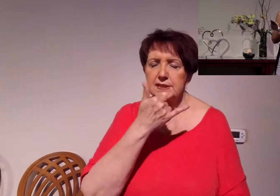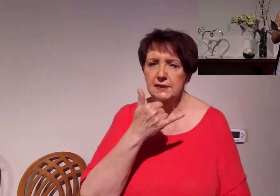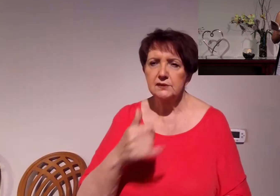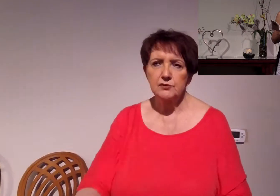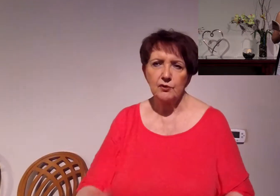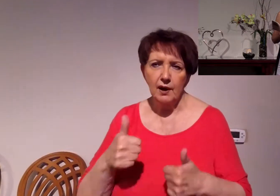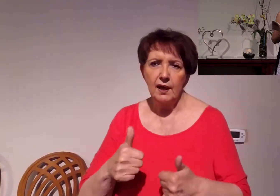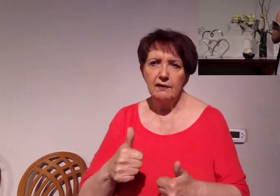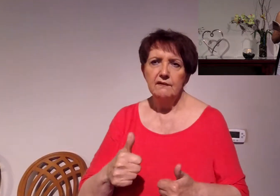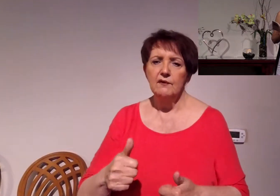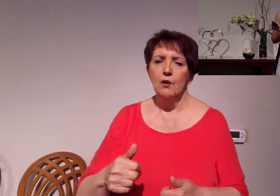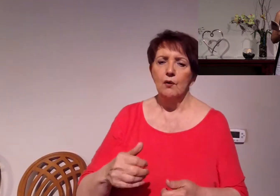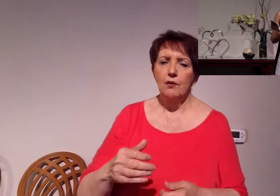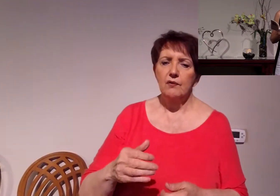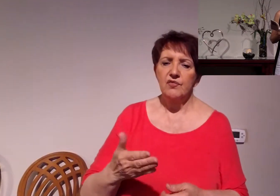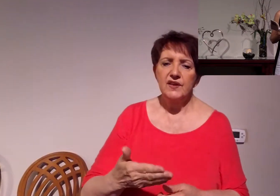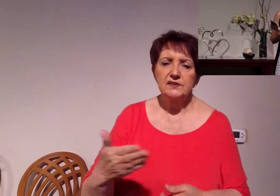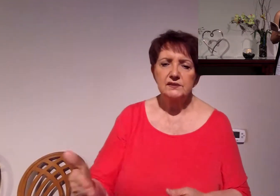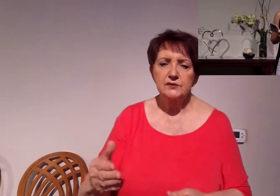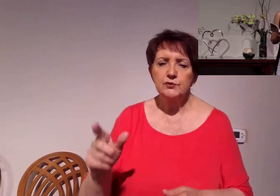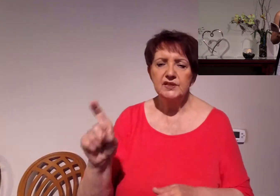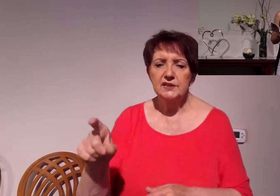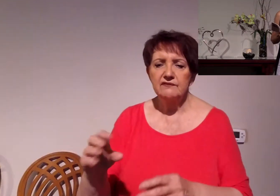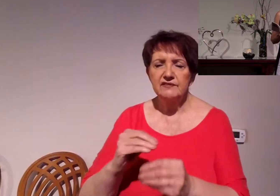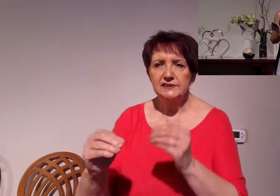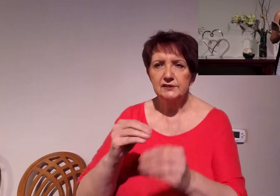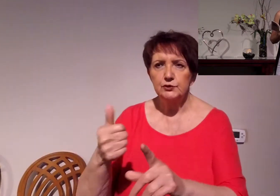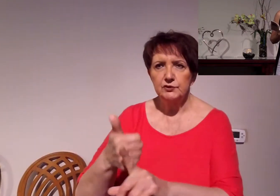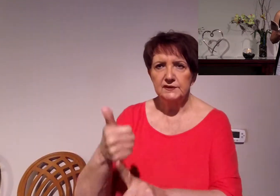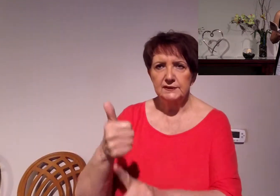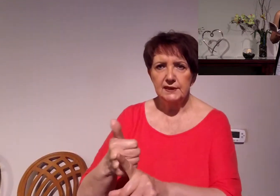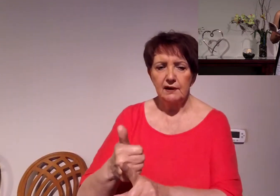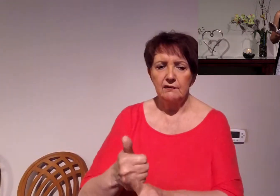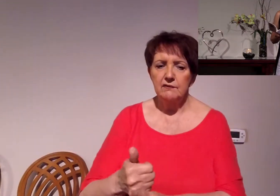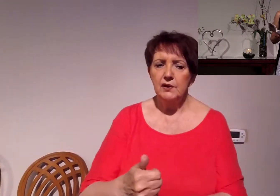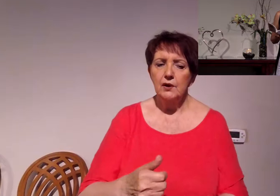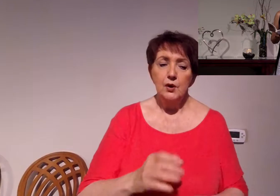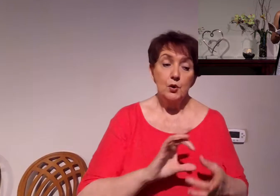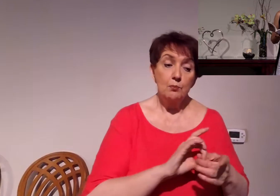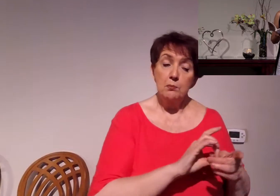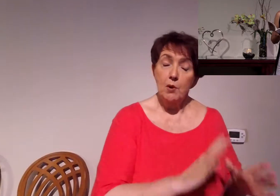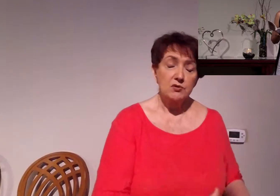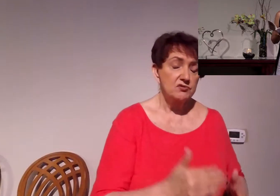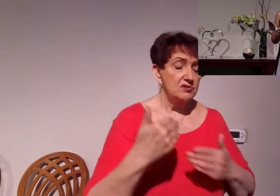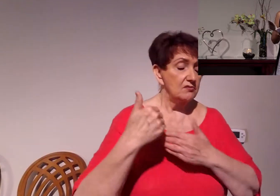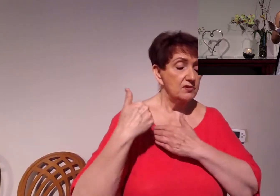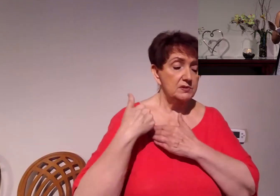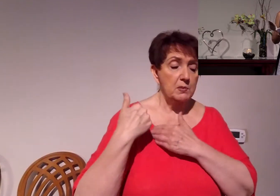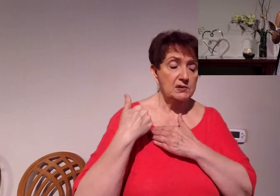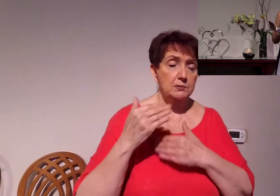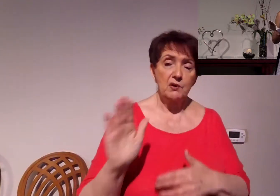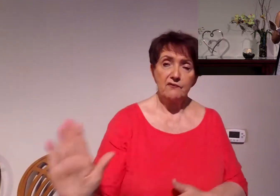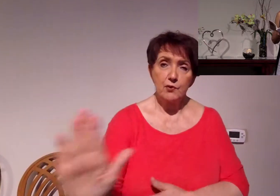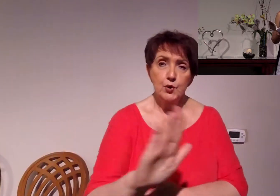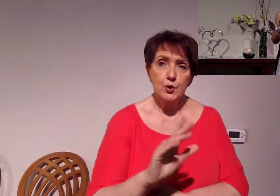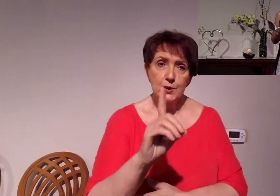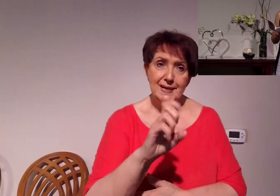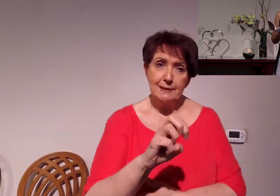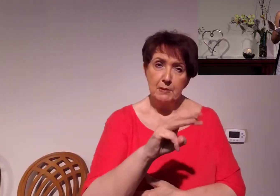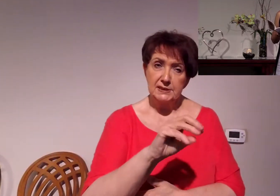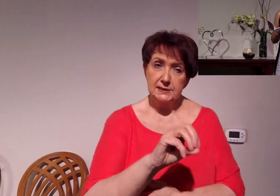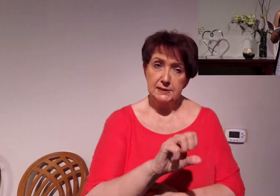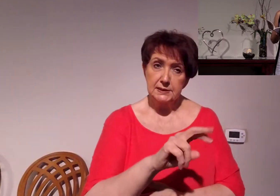Your partner is not responsible for your demons, nor are you responsible for his or